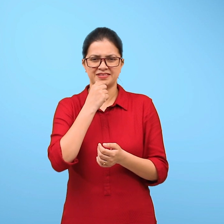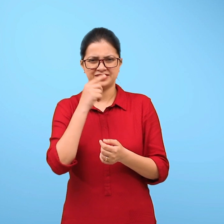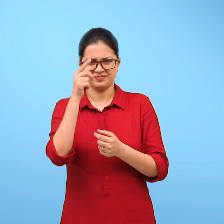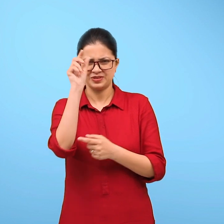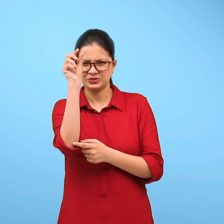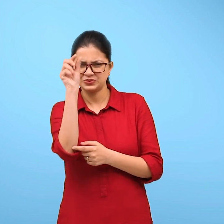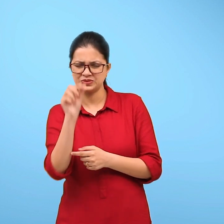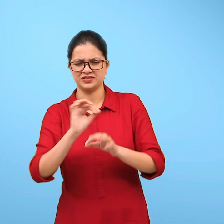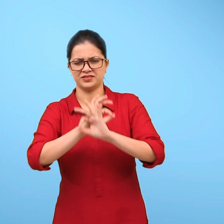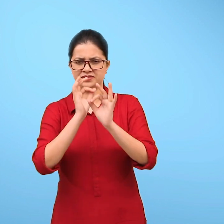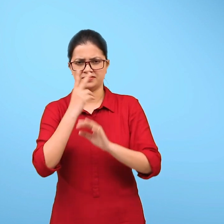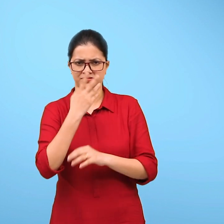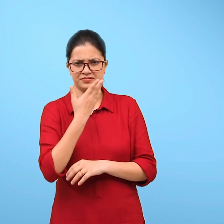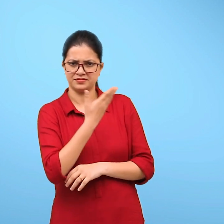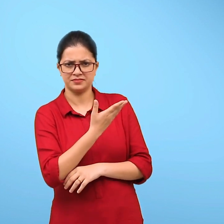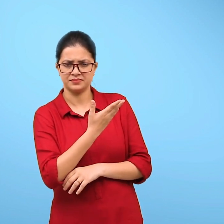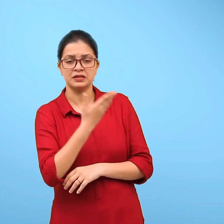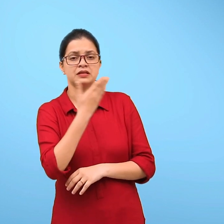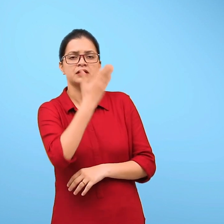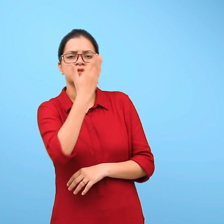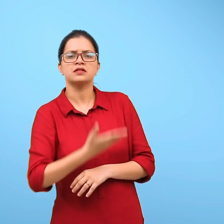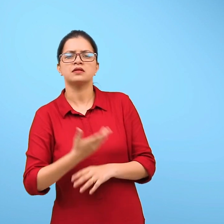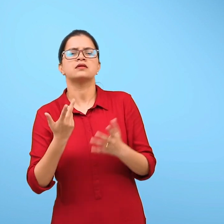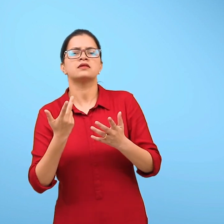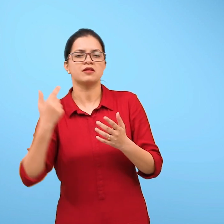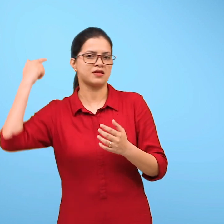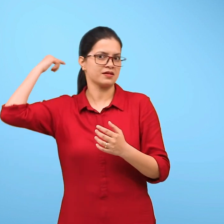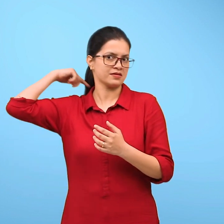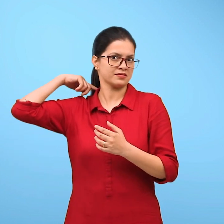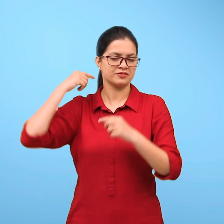The rib cage is joined to these bones.